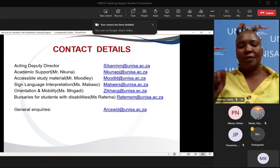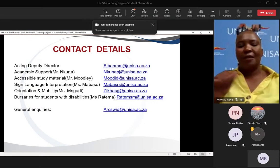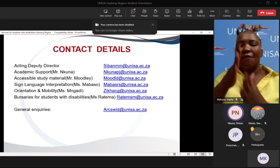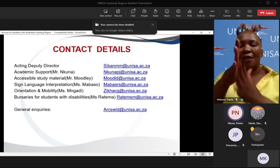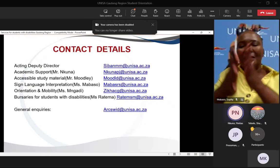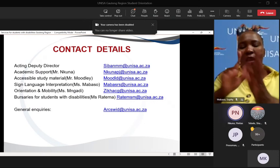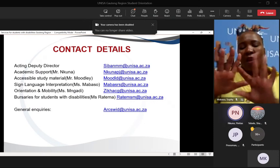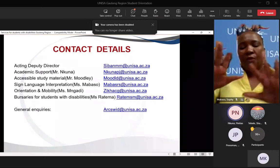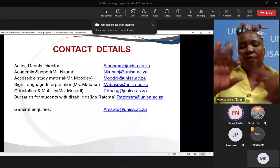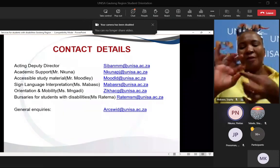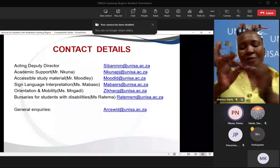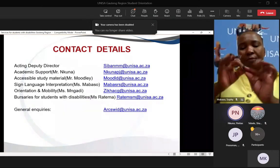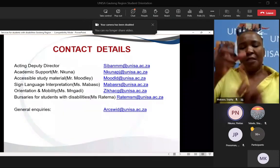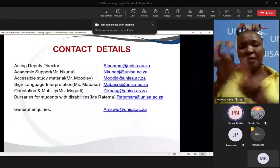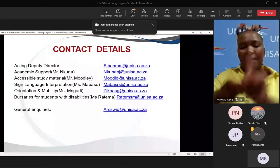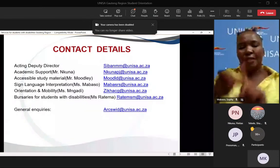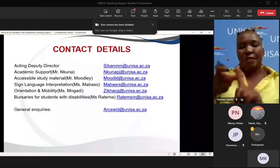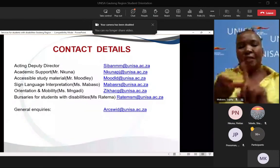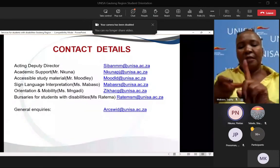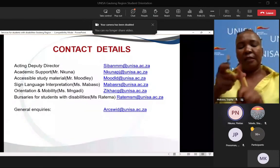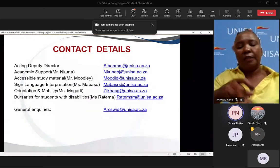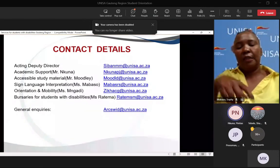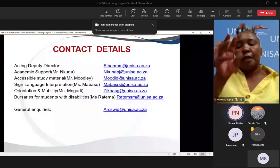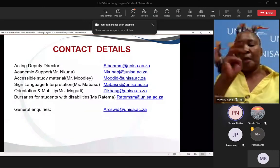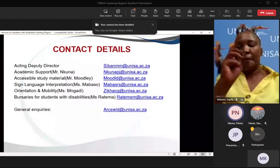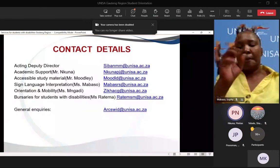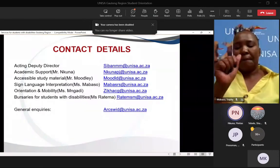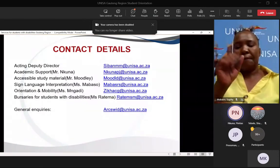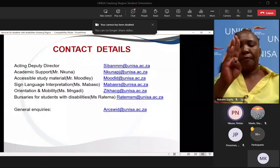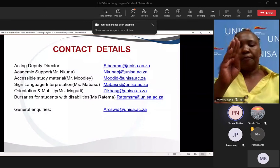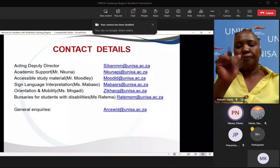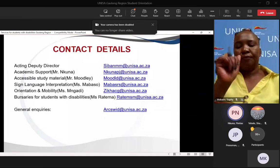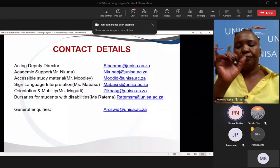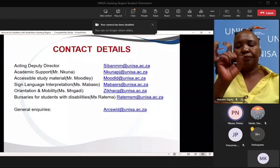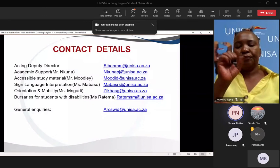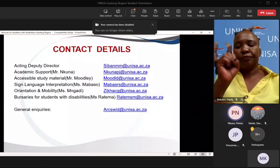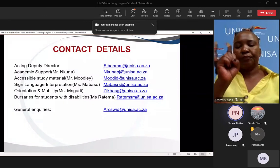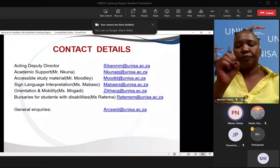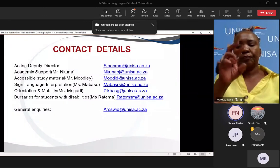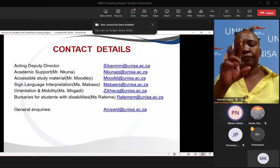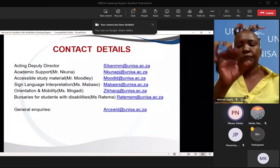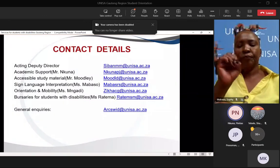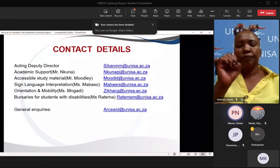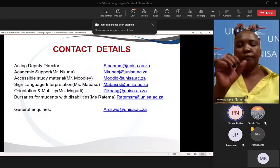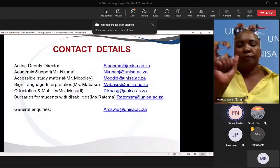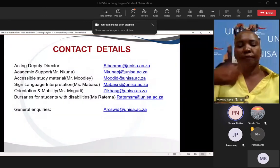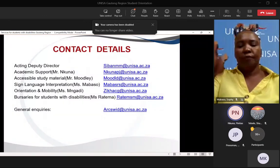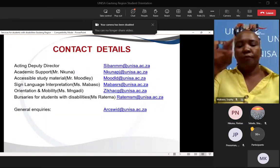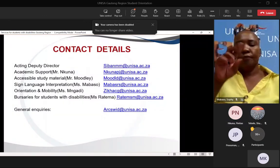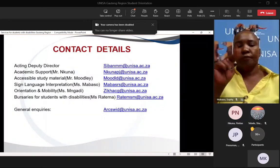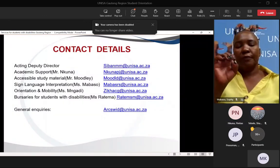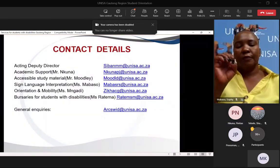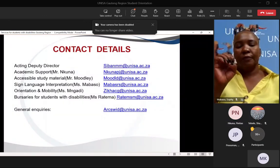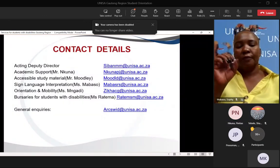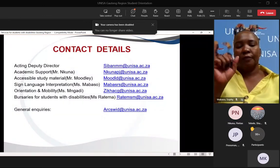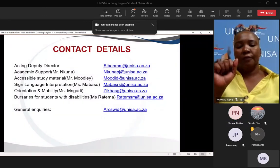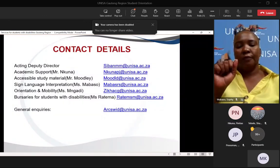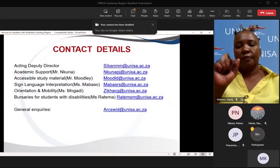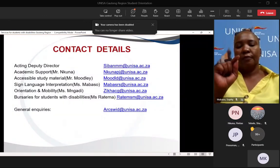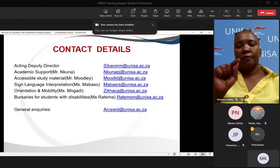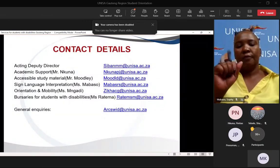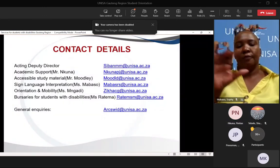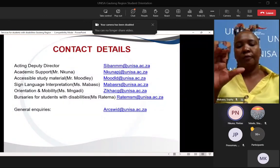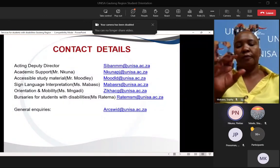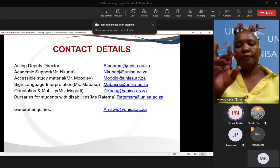for sign language interpretation services you can send an email to our sign language interpreter a